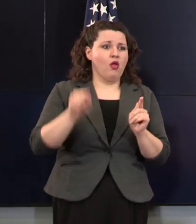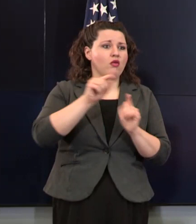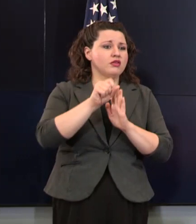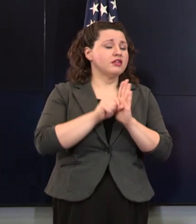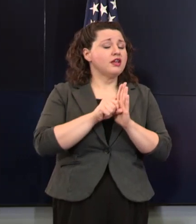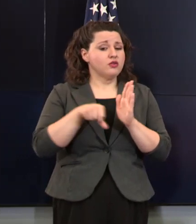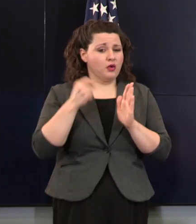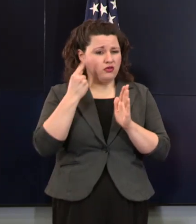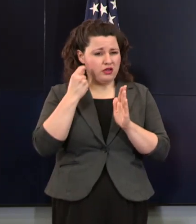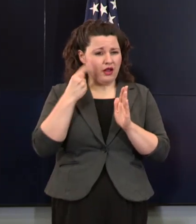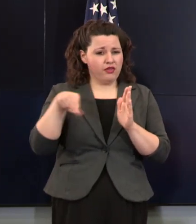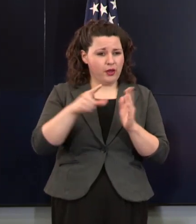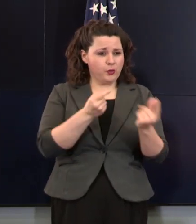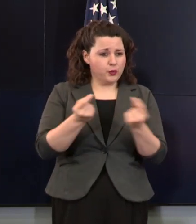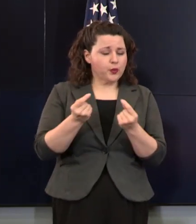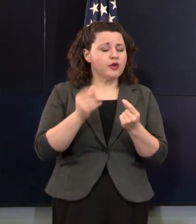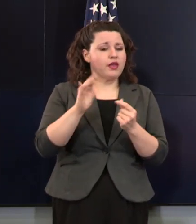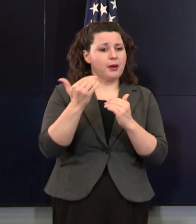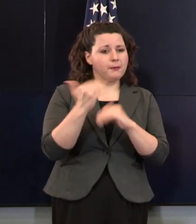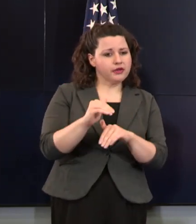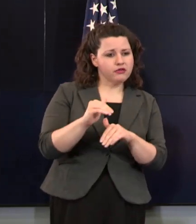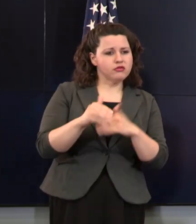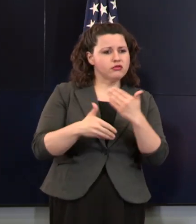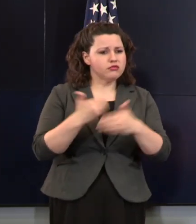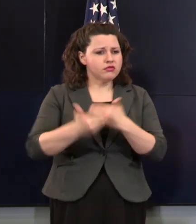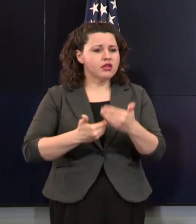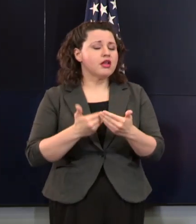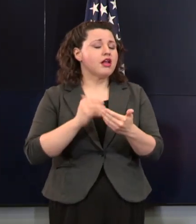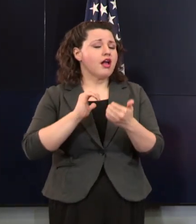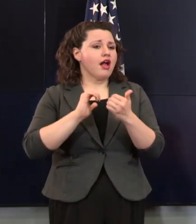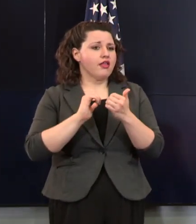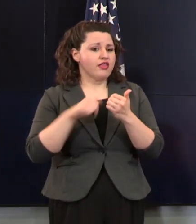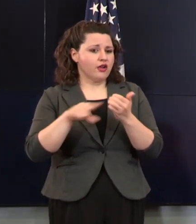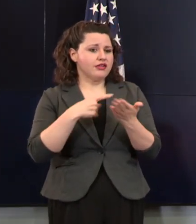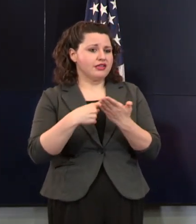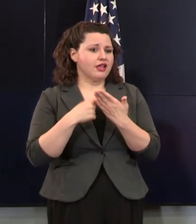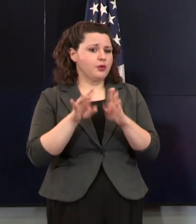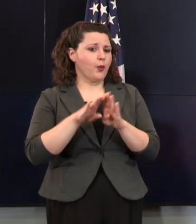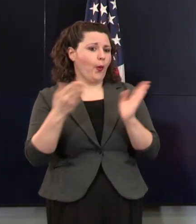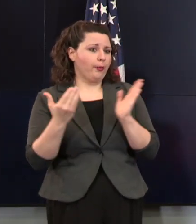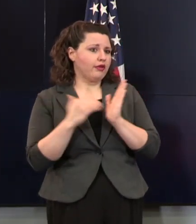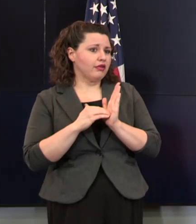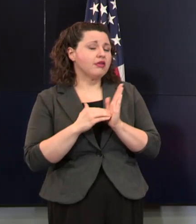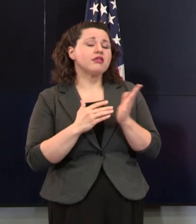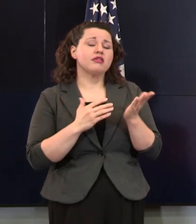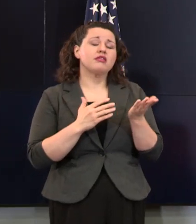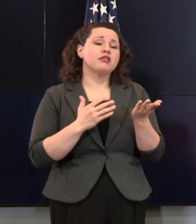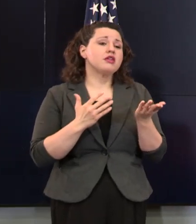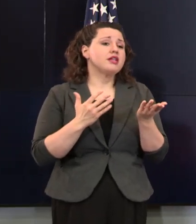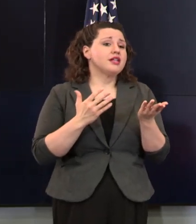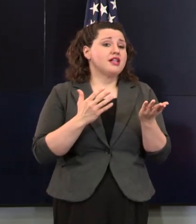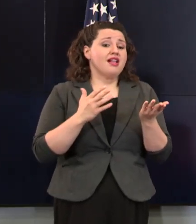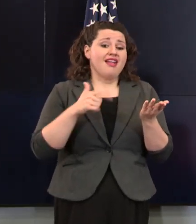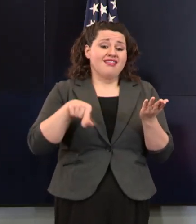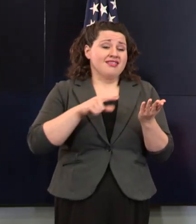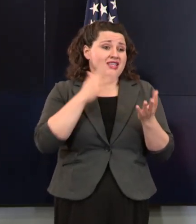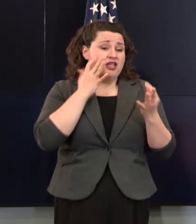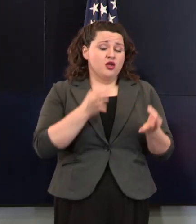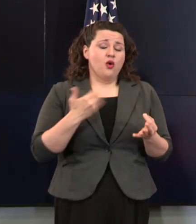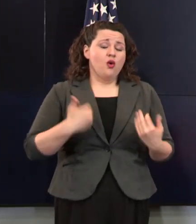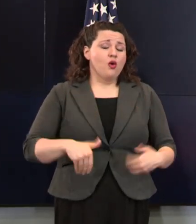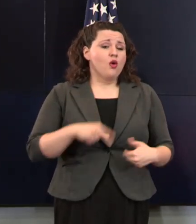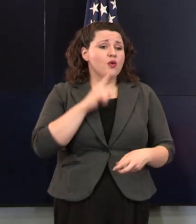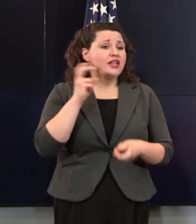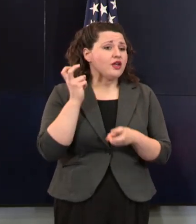that they've put in place, some of the mitigation steps, how they're talking about opening things back up. These are some of the hardest decisions that I've had to